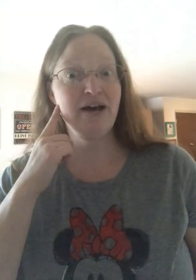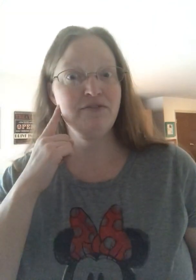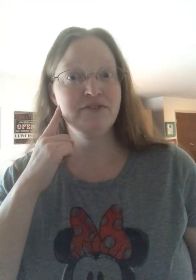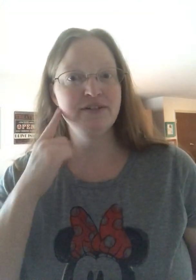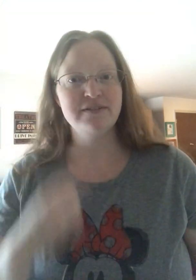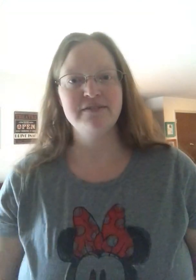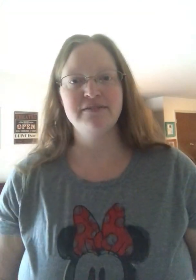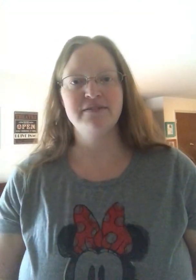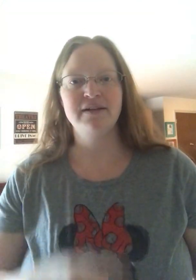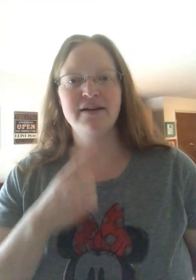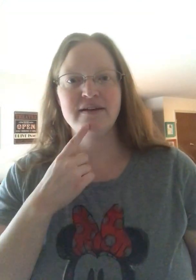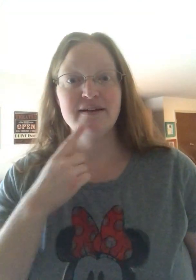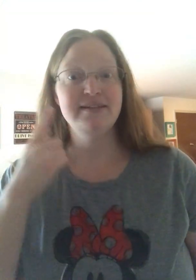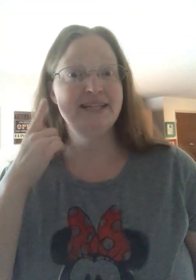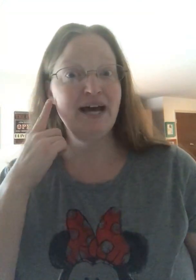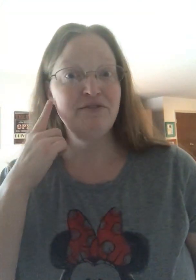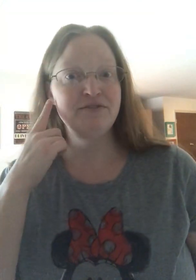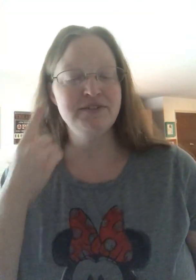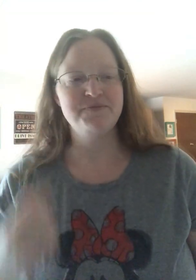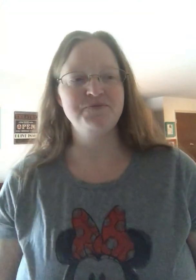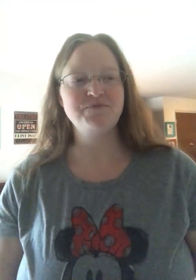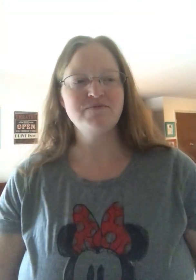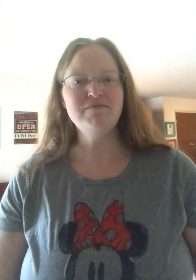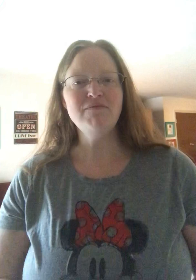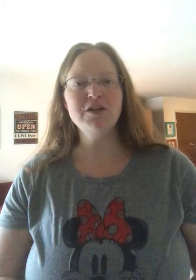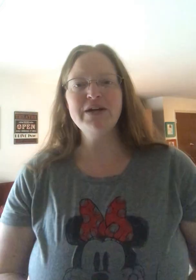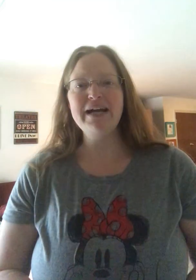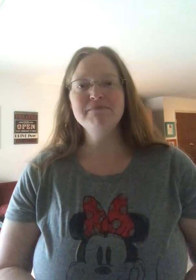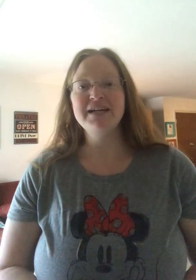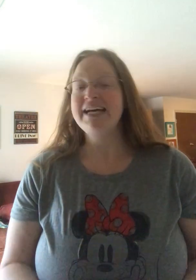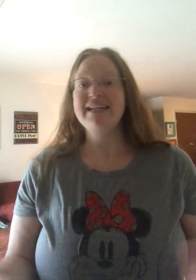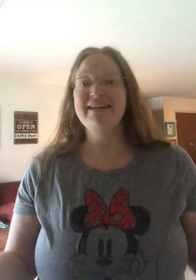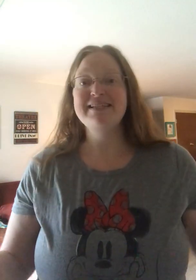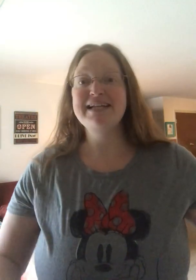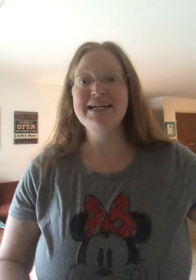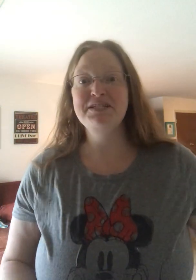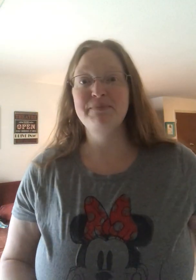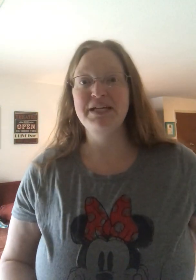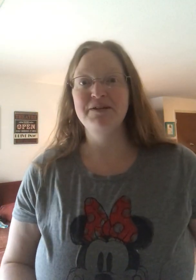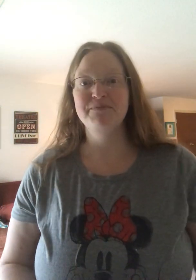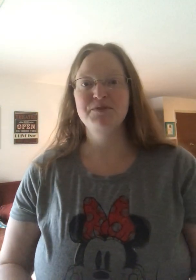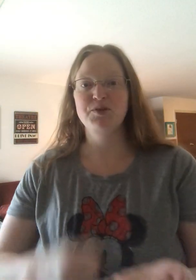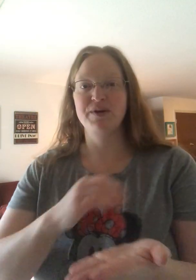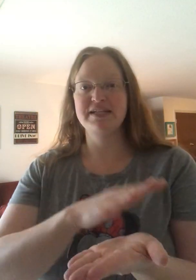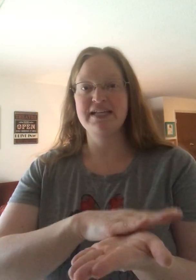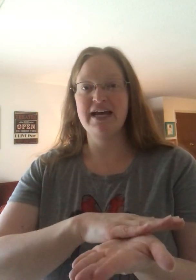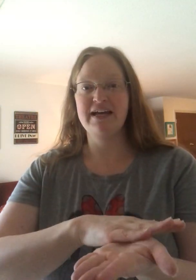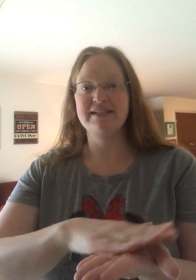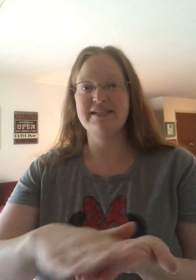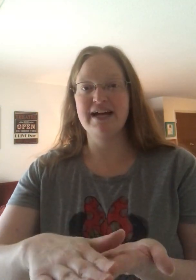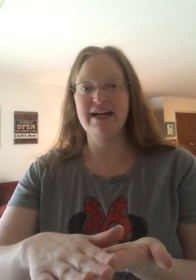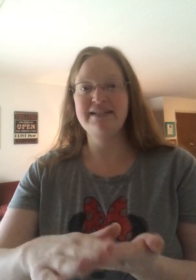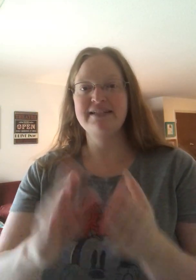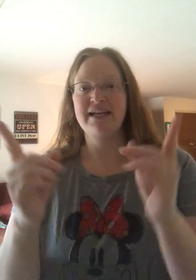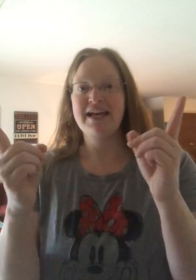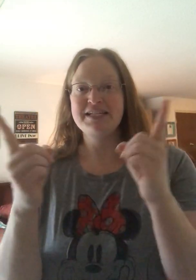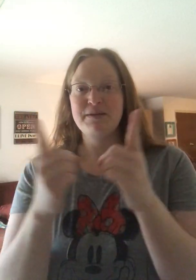deaf, deaf. Okay? Then it's nice to meet you. So we're going to say it's nice to meet